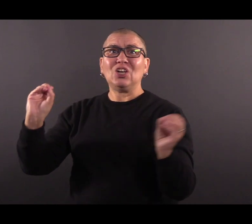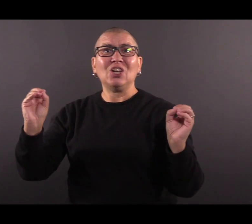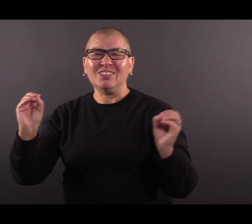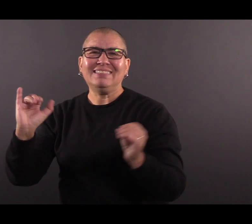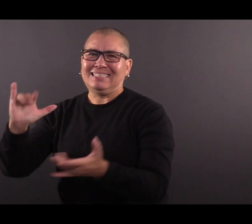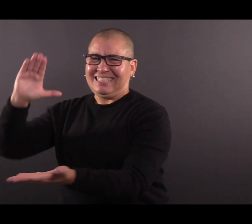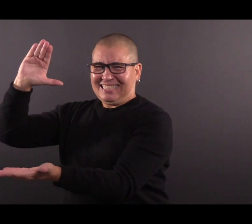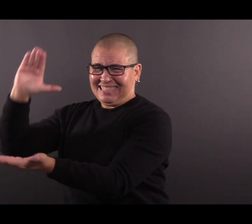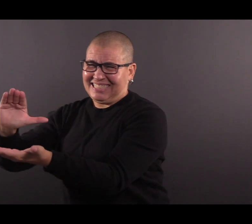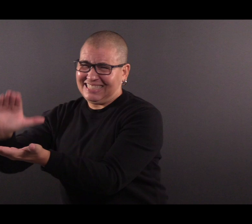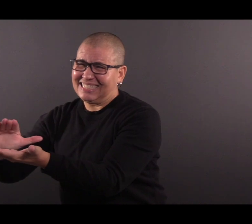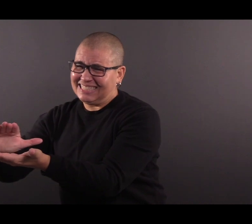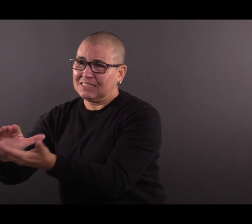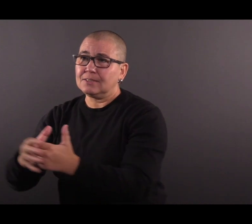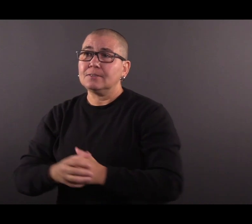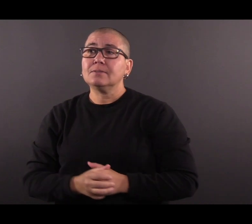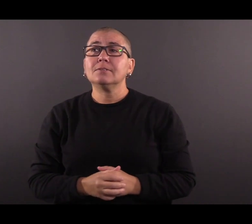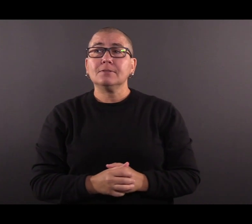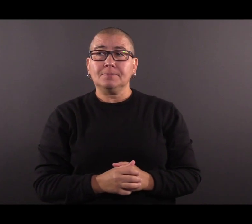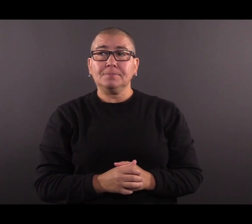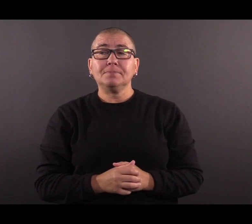improving system performance,